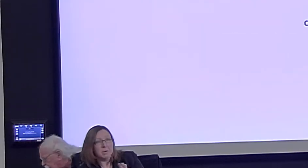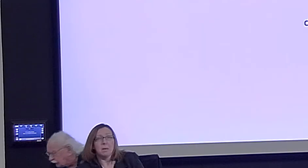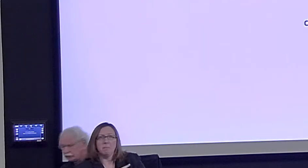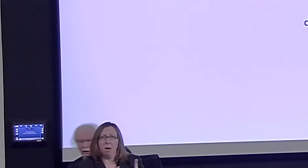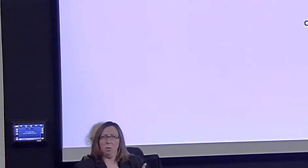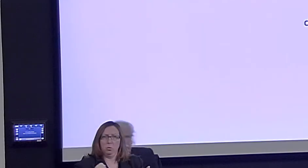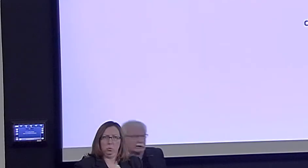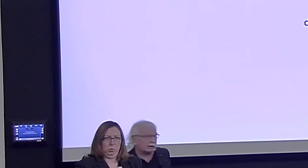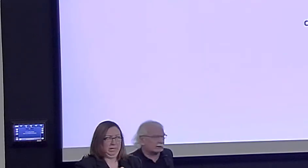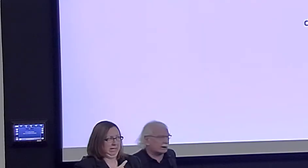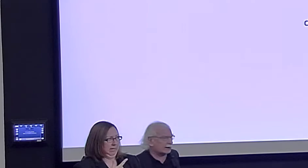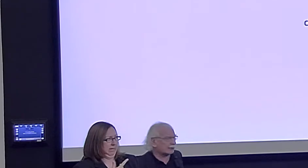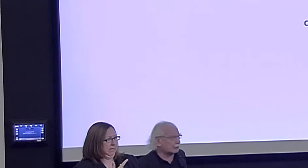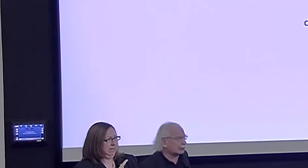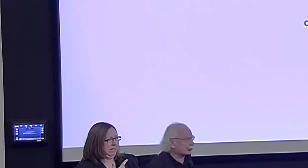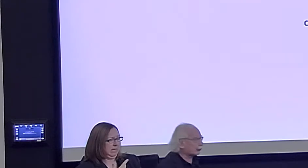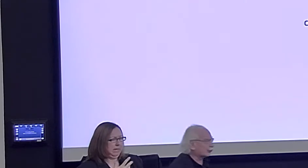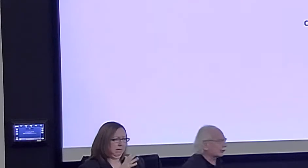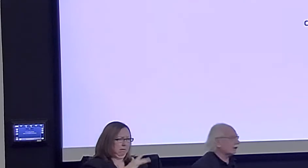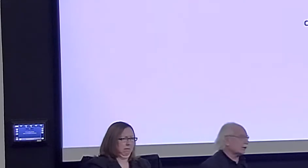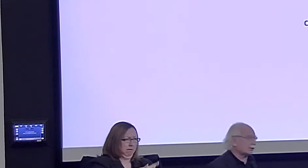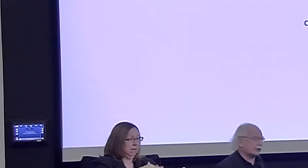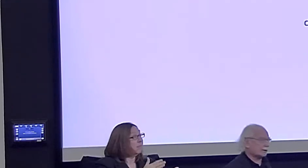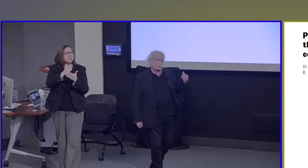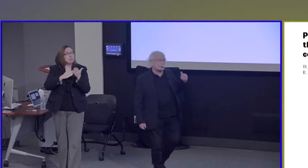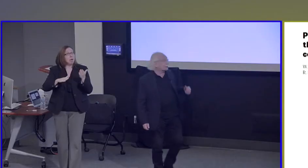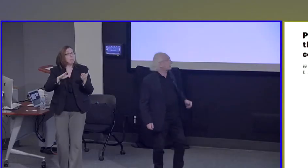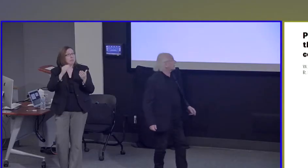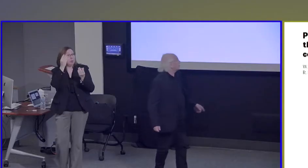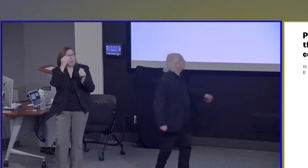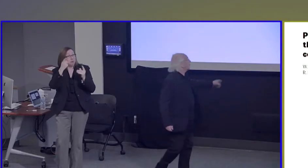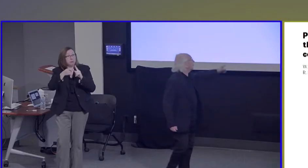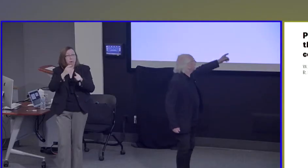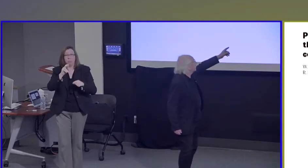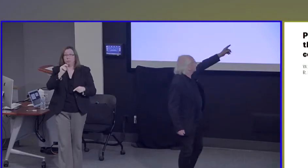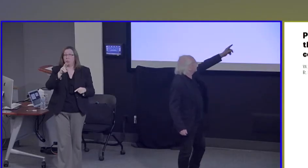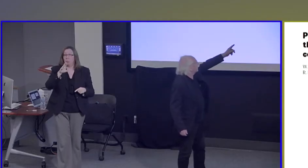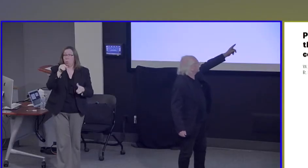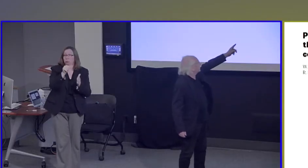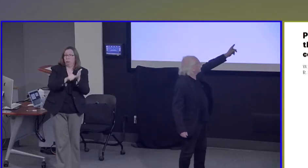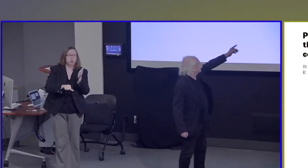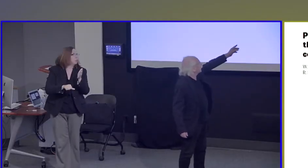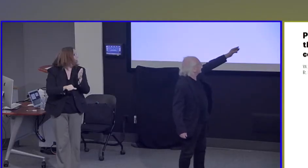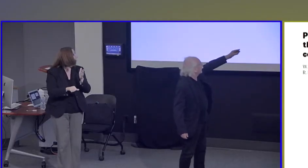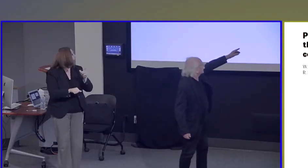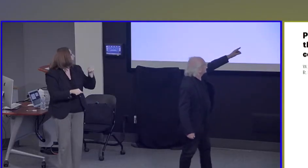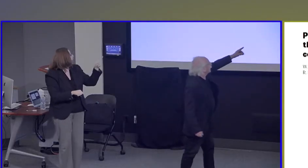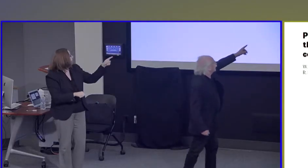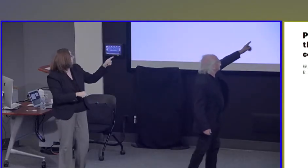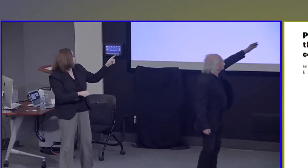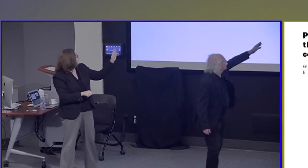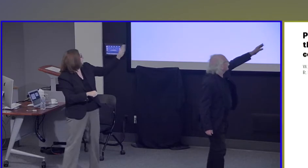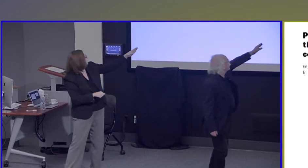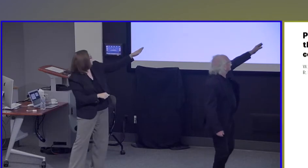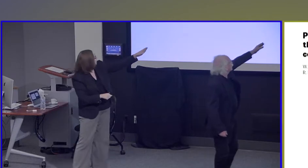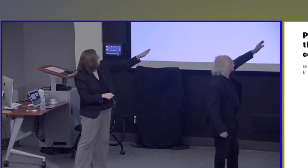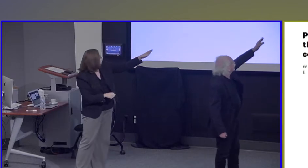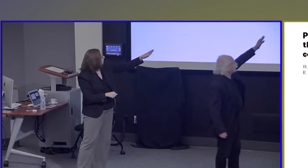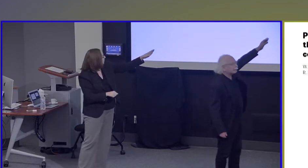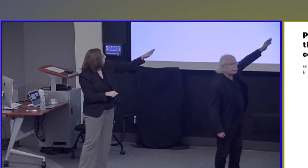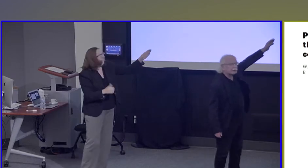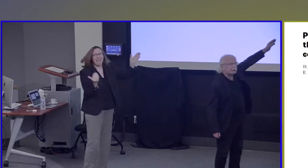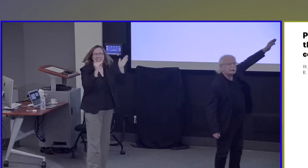pain, there are data from neurosurgery, the same. You see here on the right, this action potential,